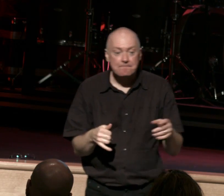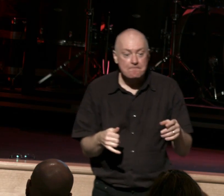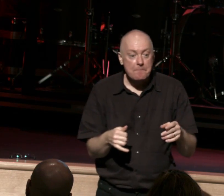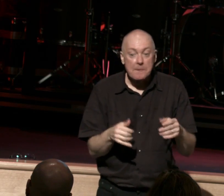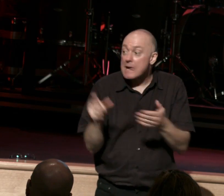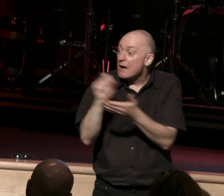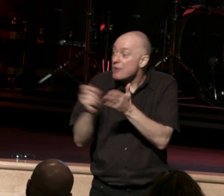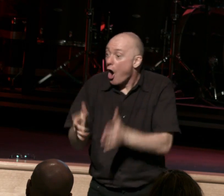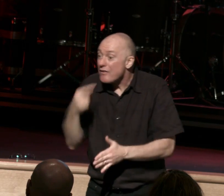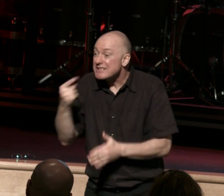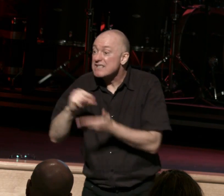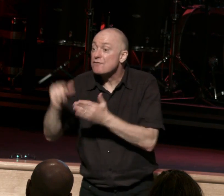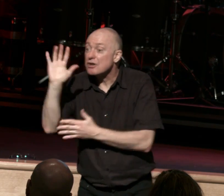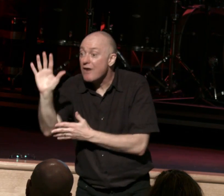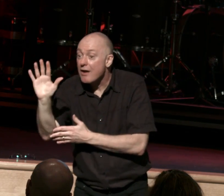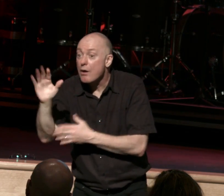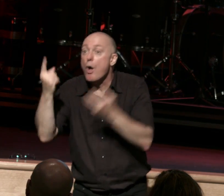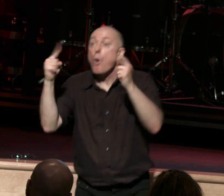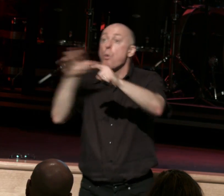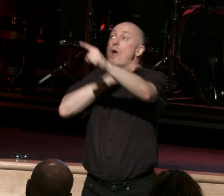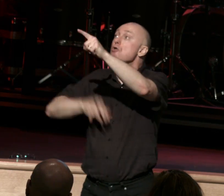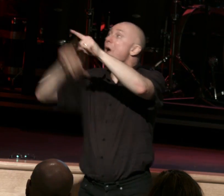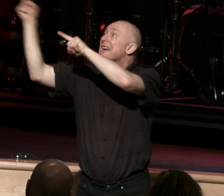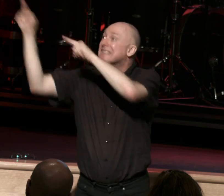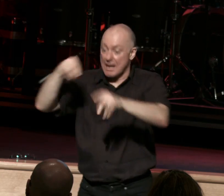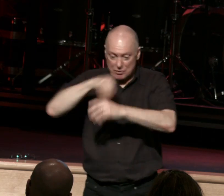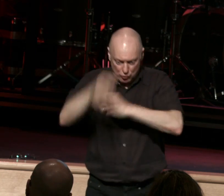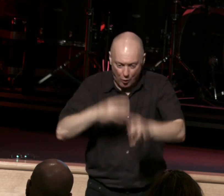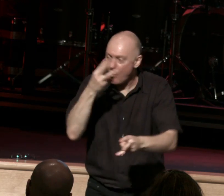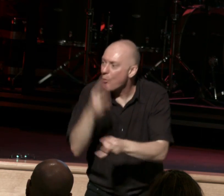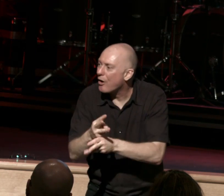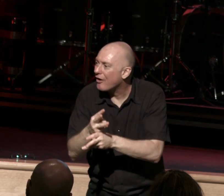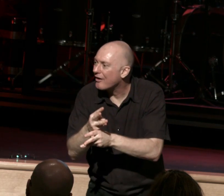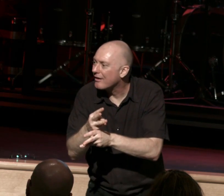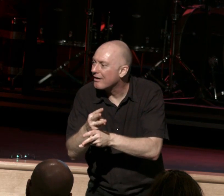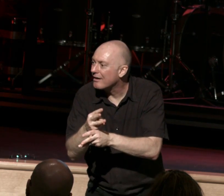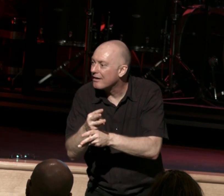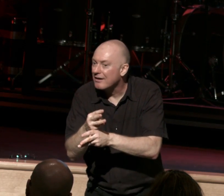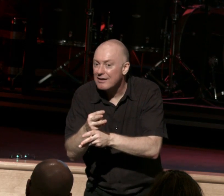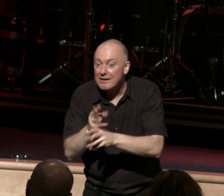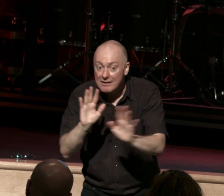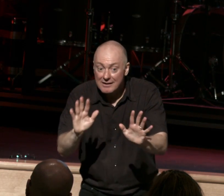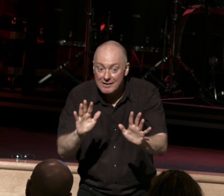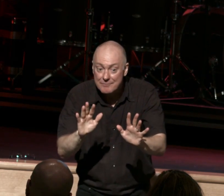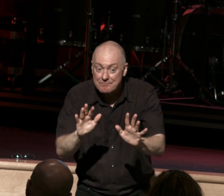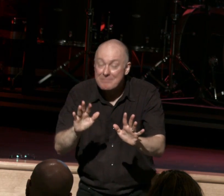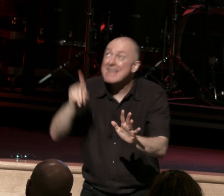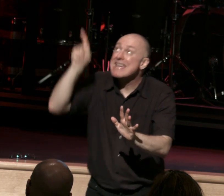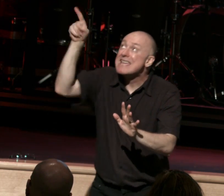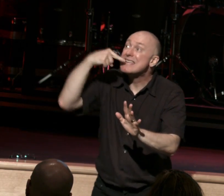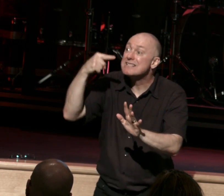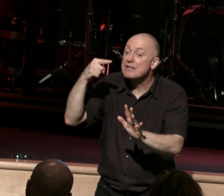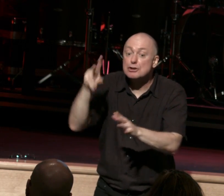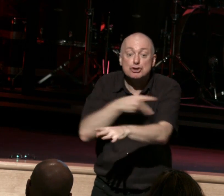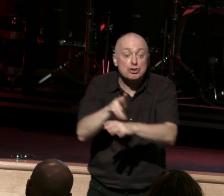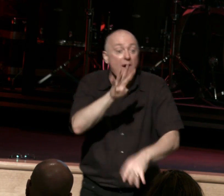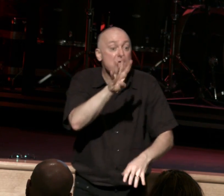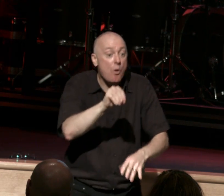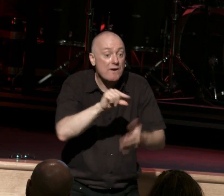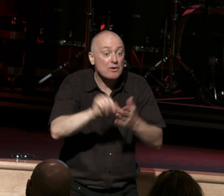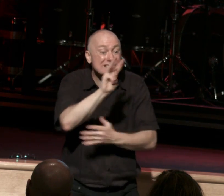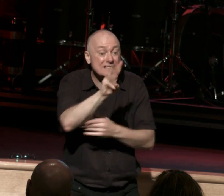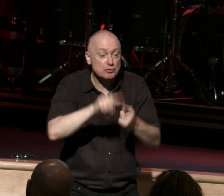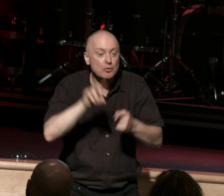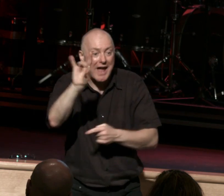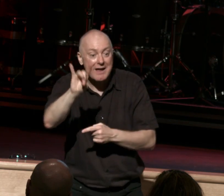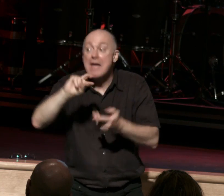also becomes, because the author says in verse 5, when Christ came in the world, he said. So he's saying now that Psalm